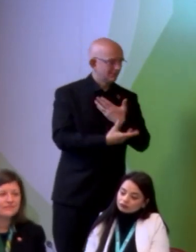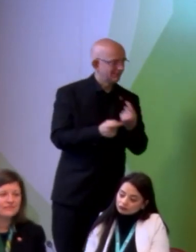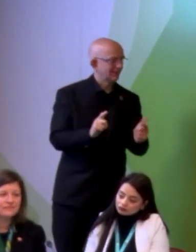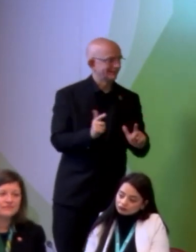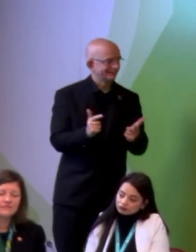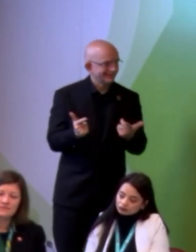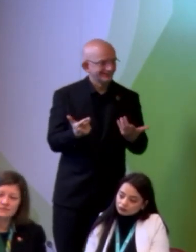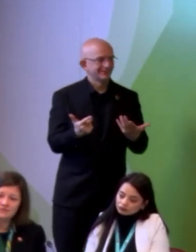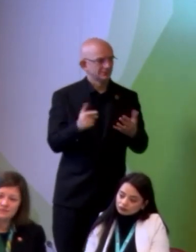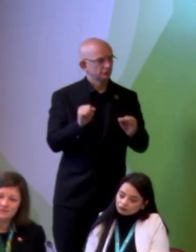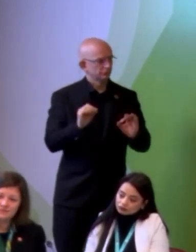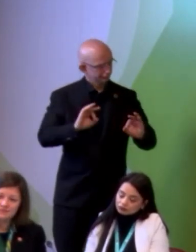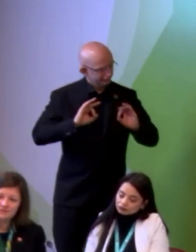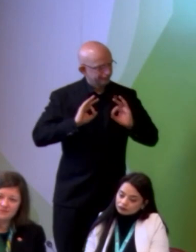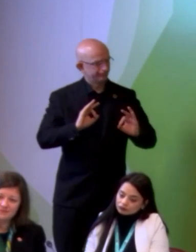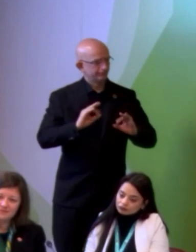education.